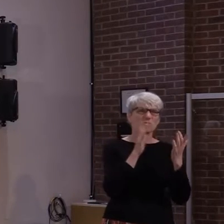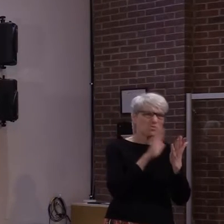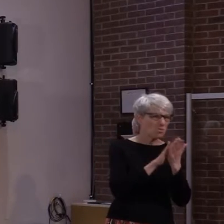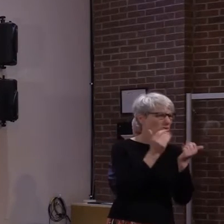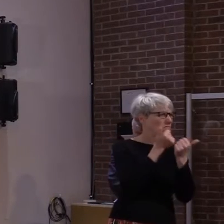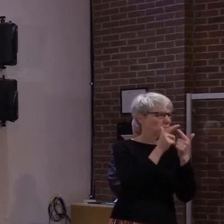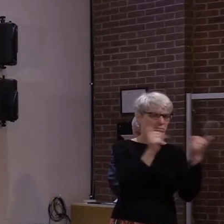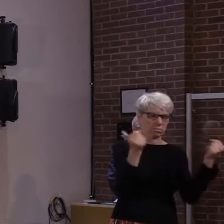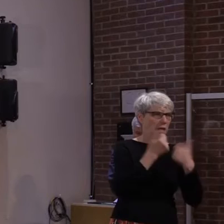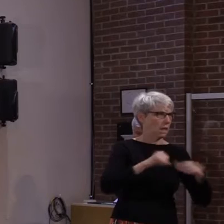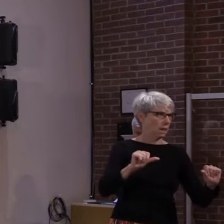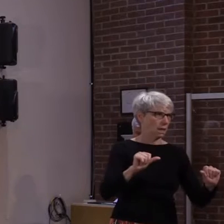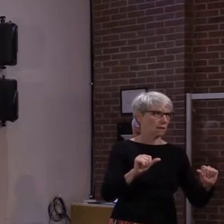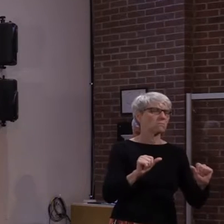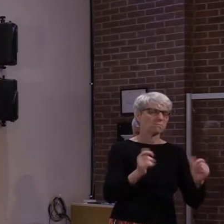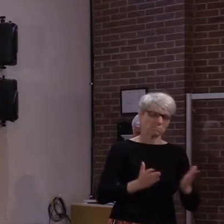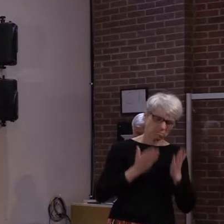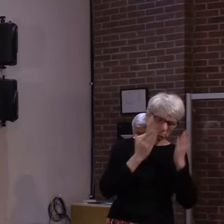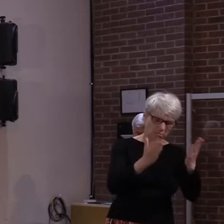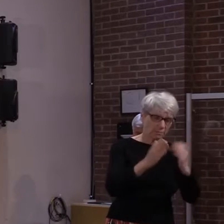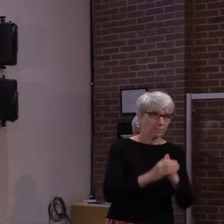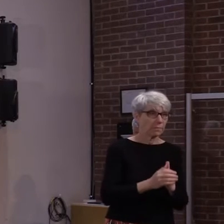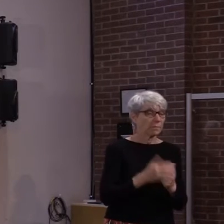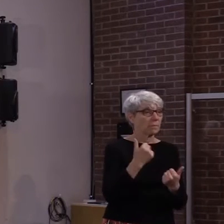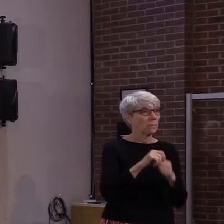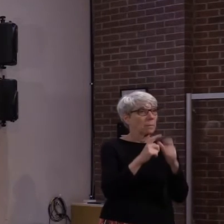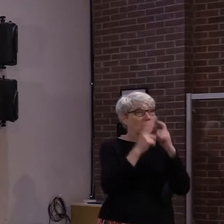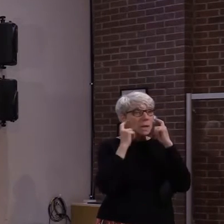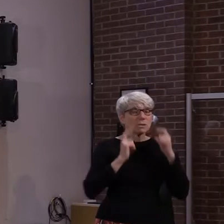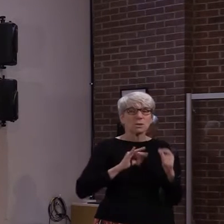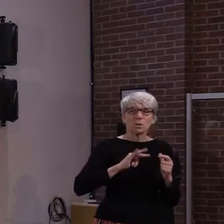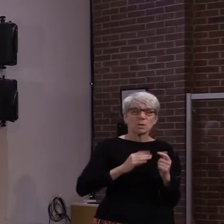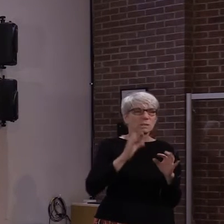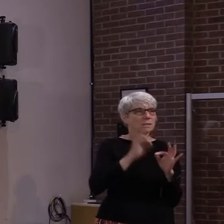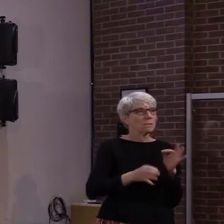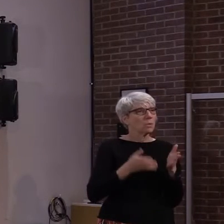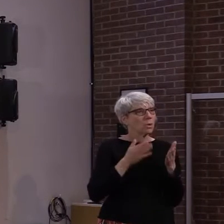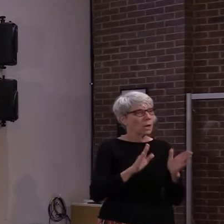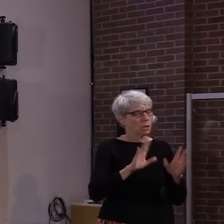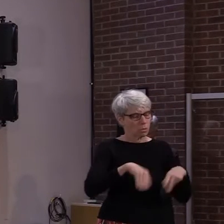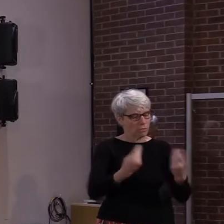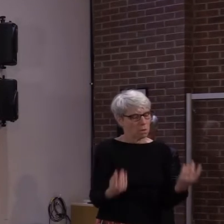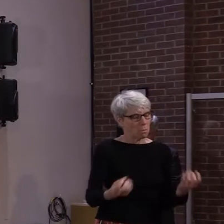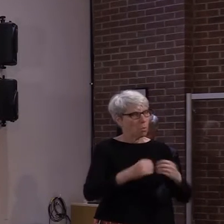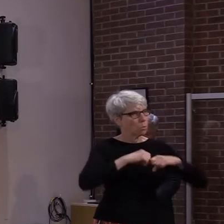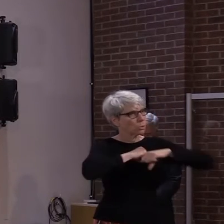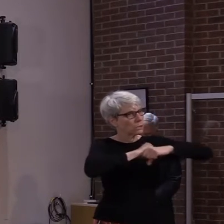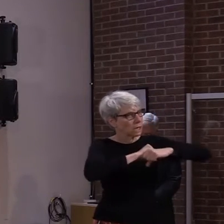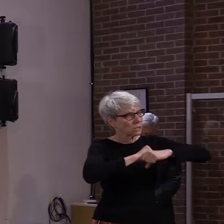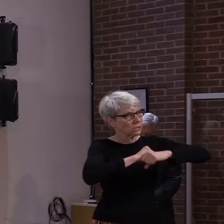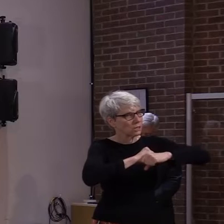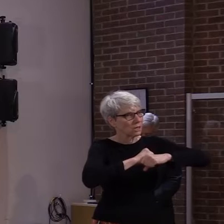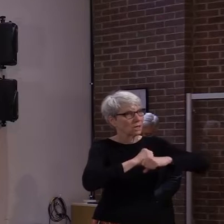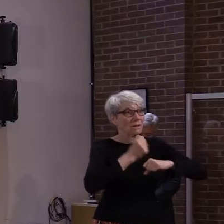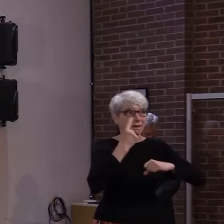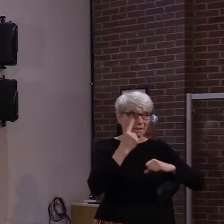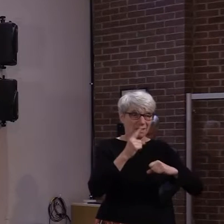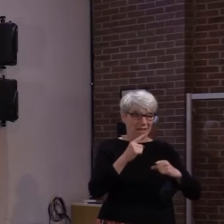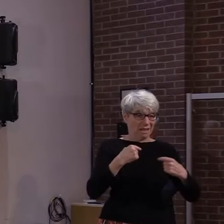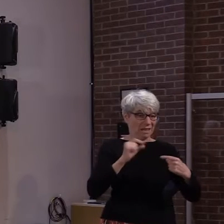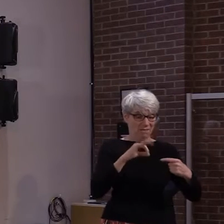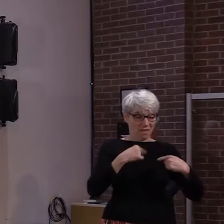The bottom line is that masks are a simple, effective way to add a protective layer between where the virus is and where it wants to